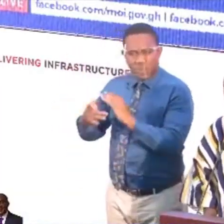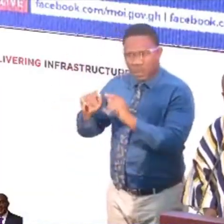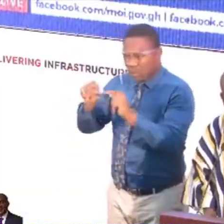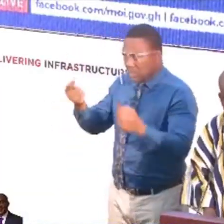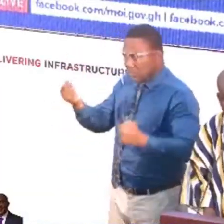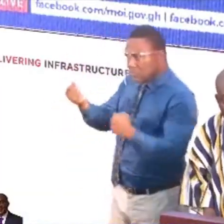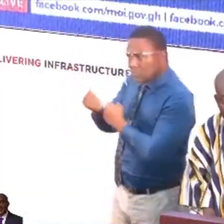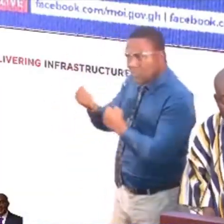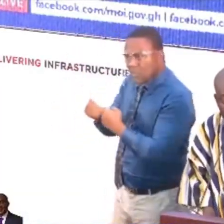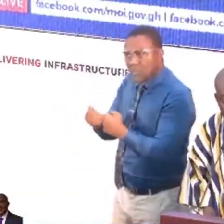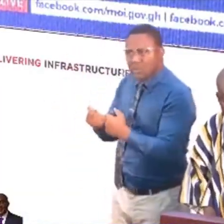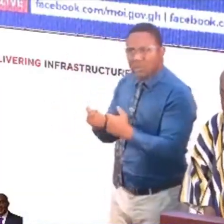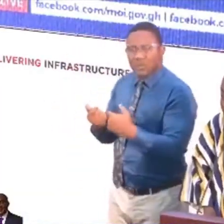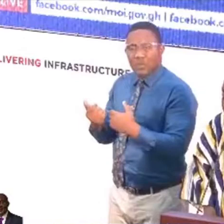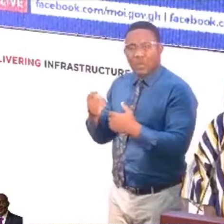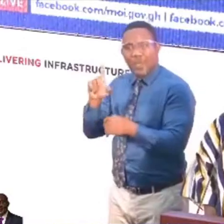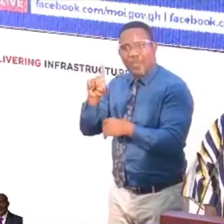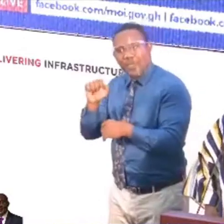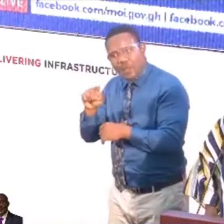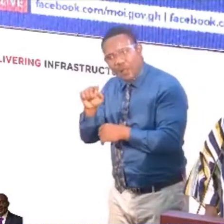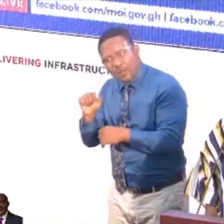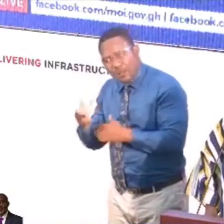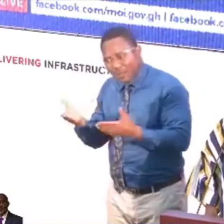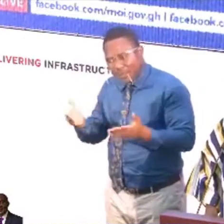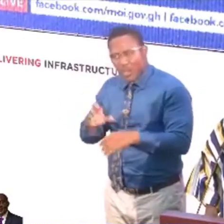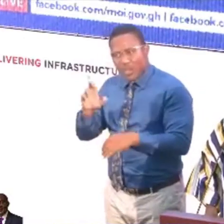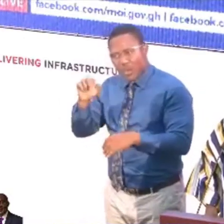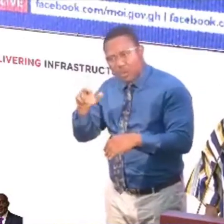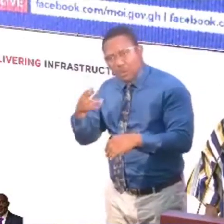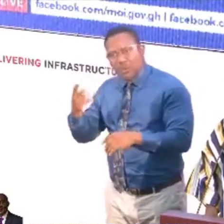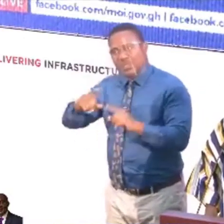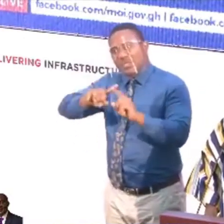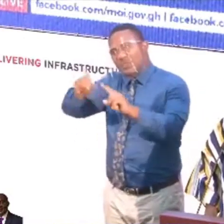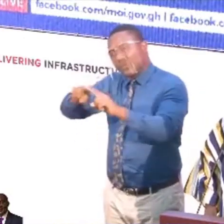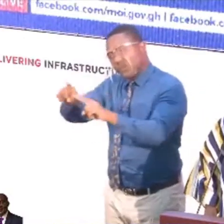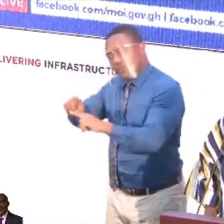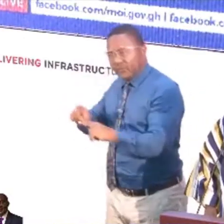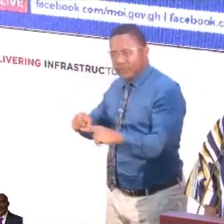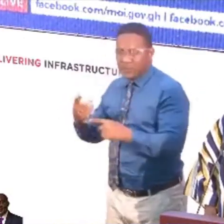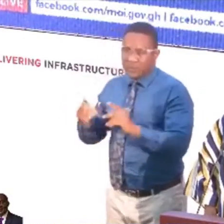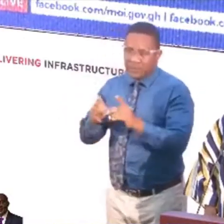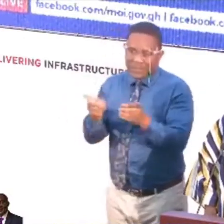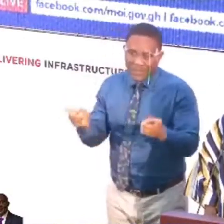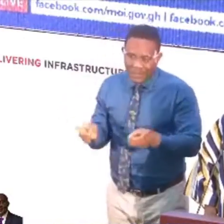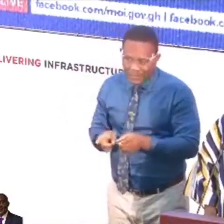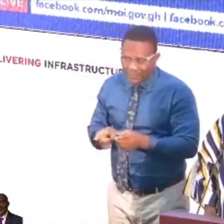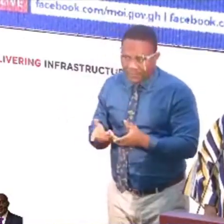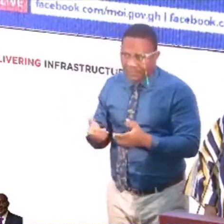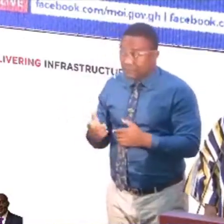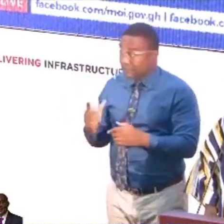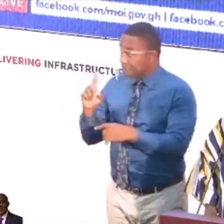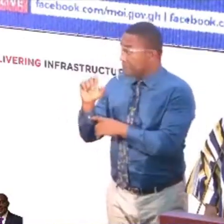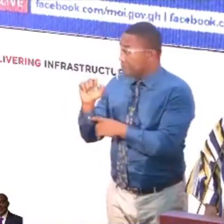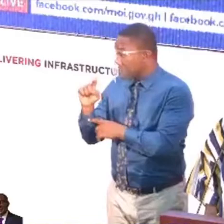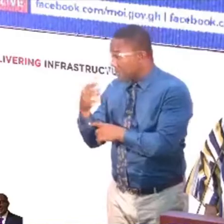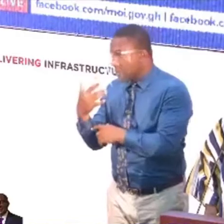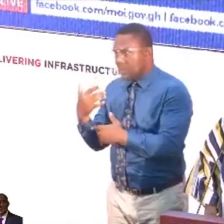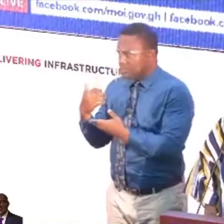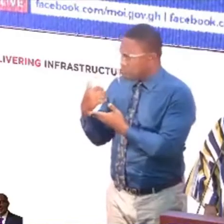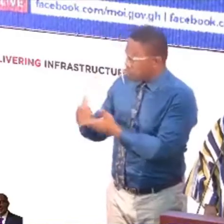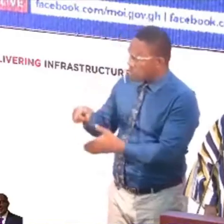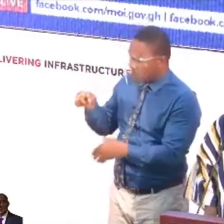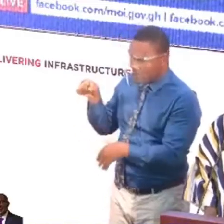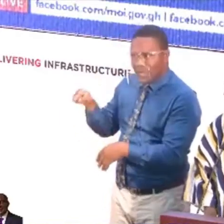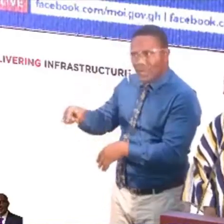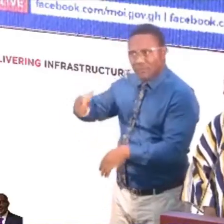supported with the data from here in Accra and across to the various districts, data that enabled this presentation to be put